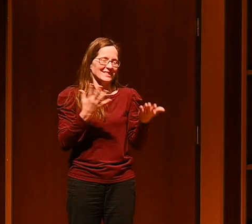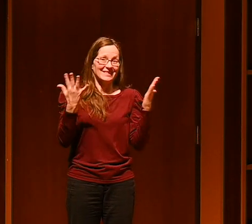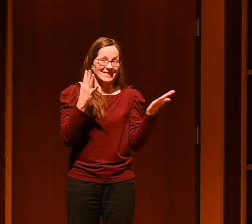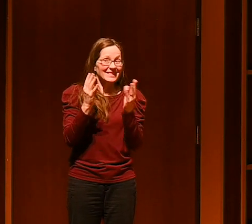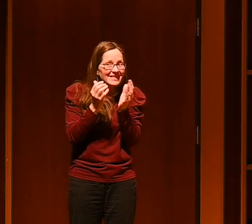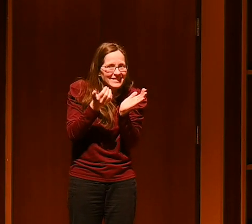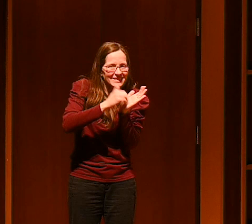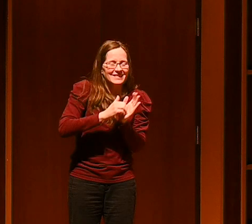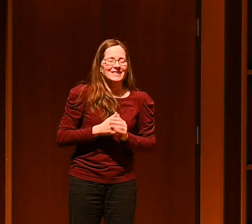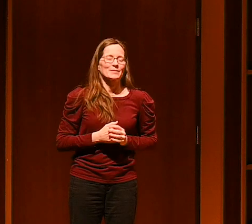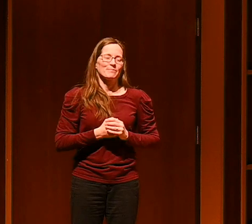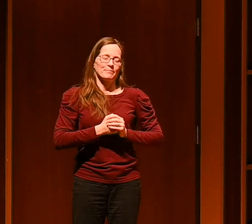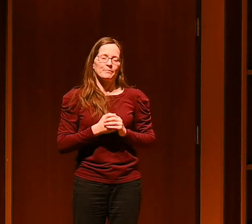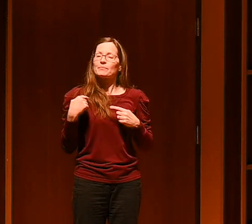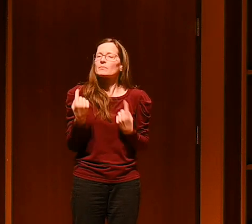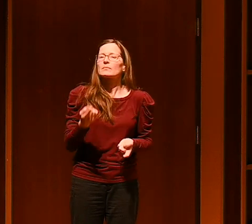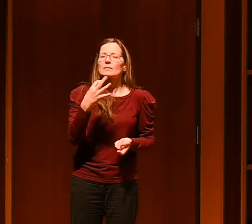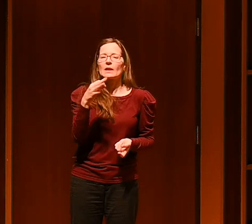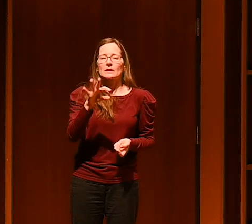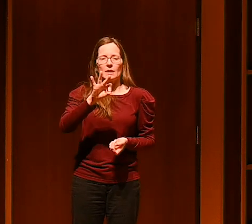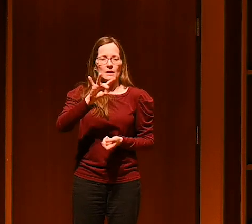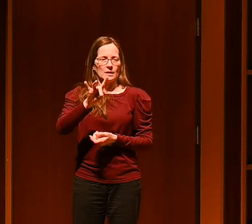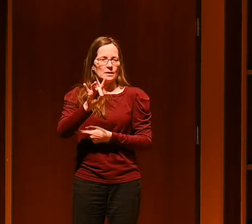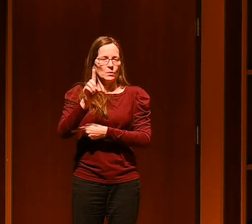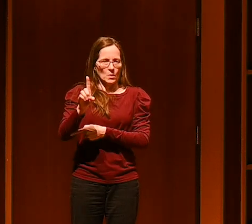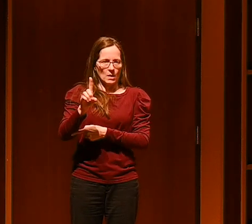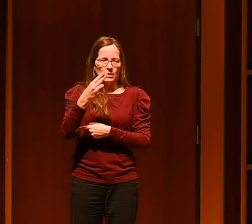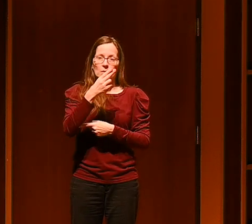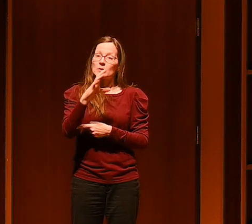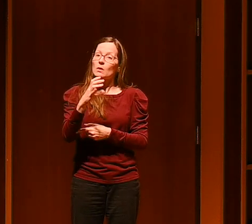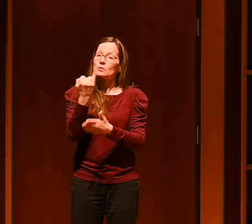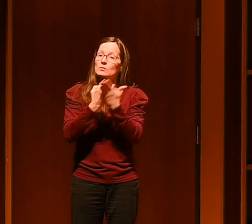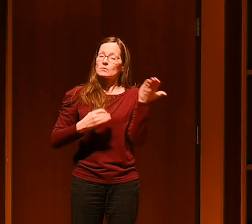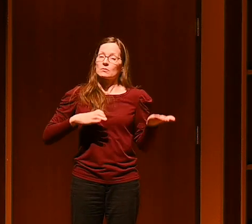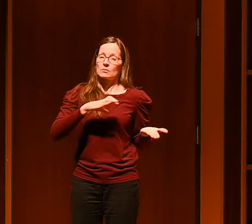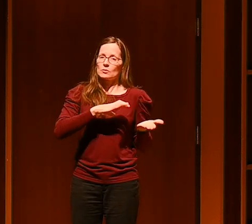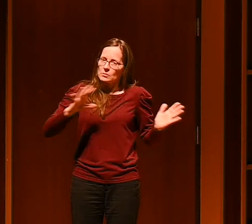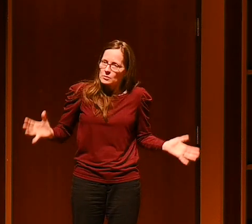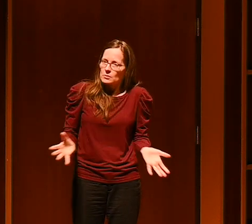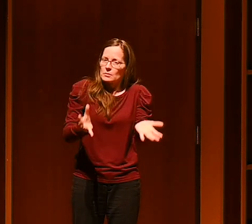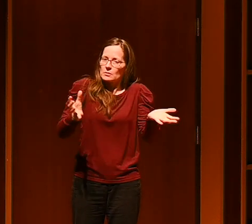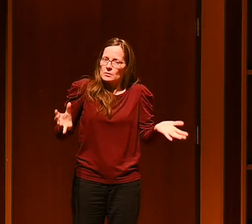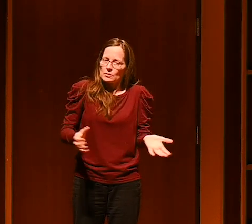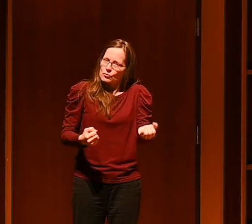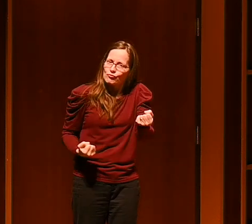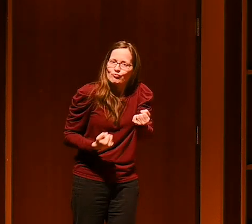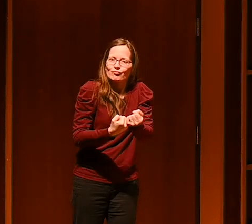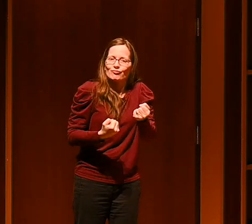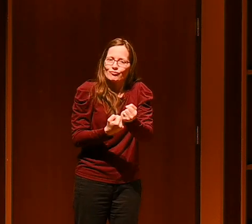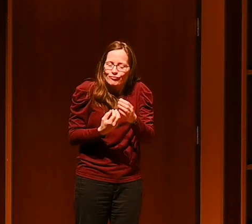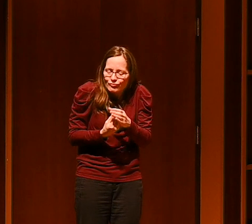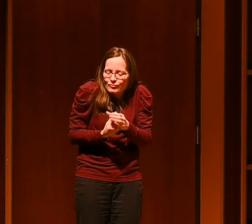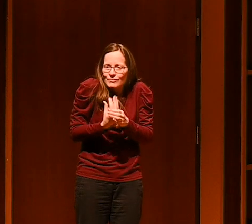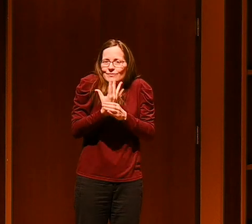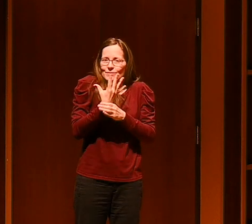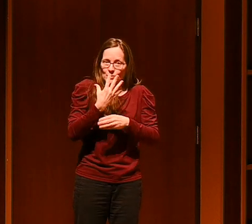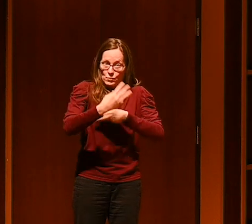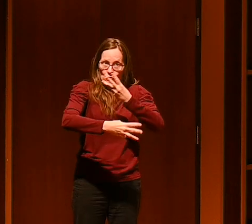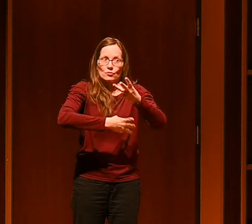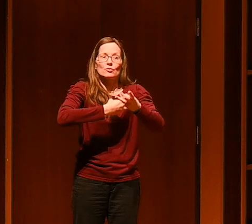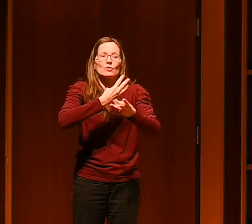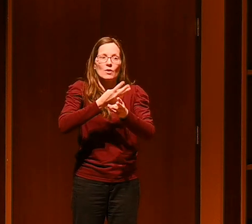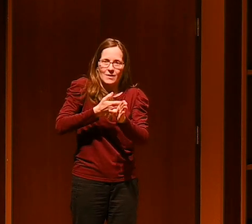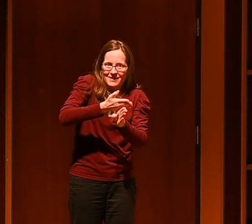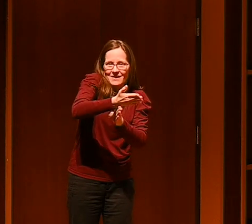Since 1981, the Howard County Arts Council has encouraged and promoted the budding world of art and performing arts